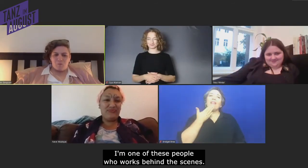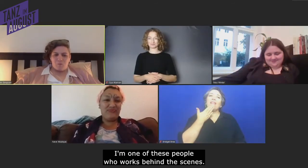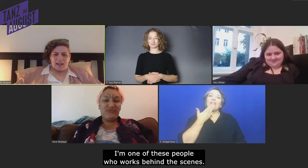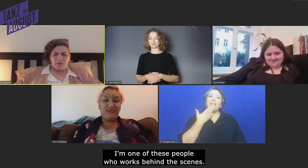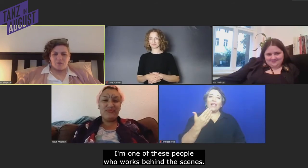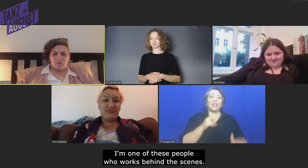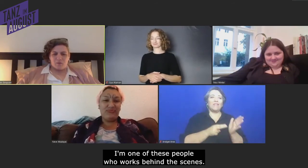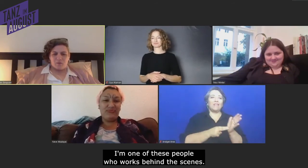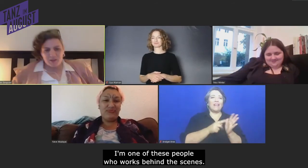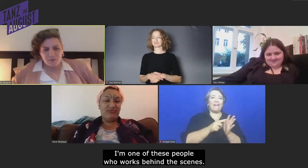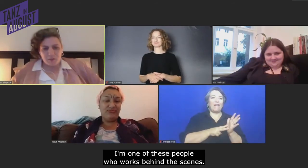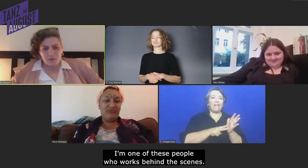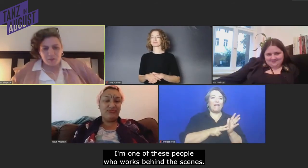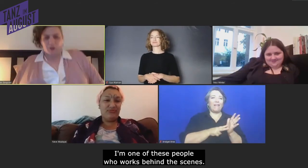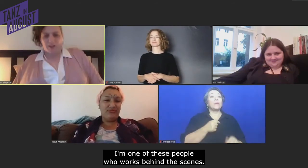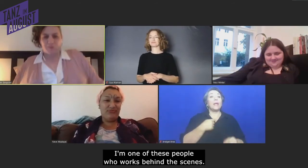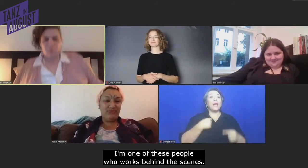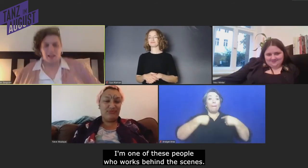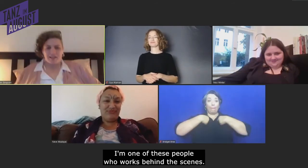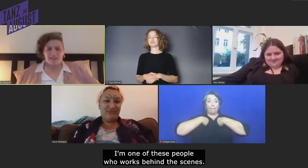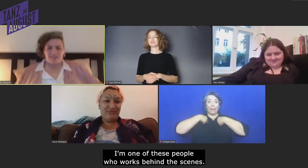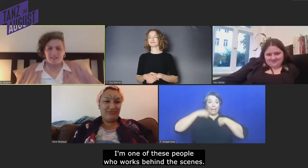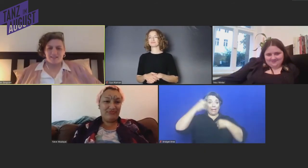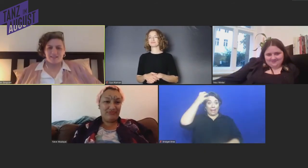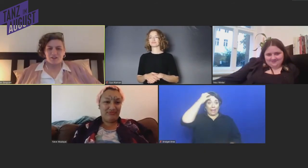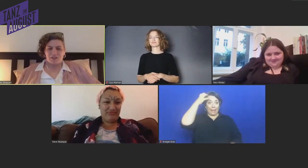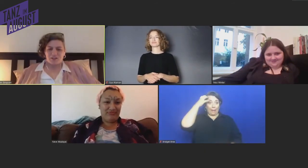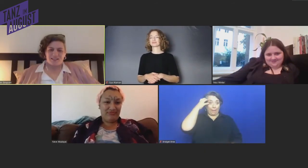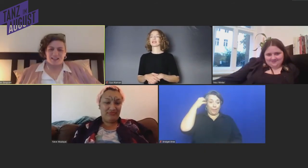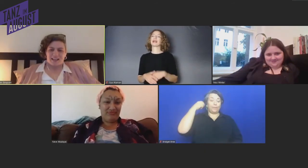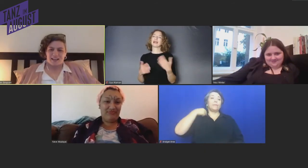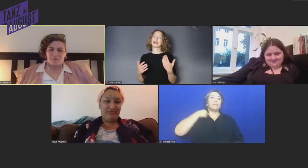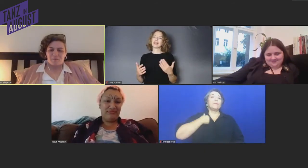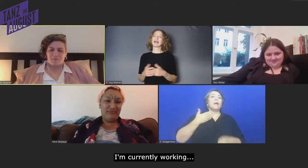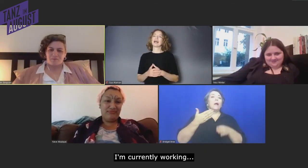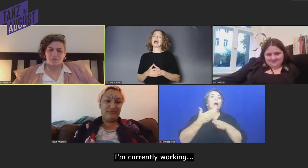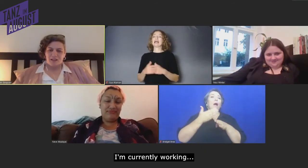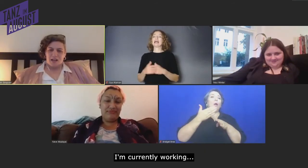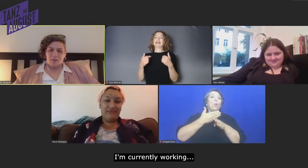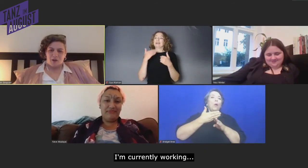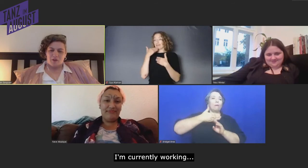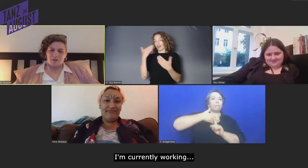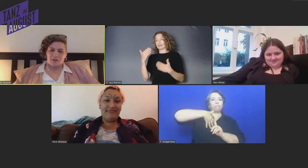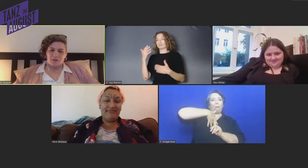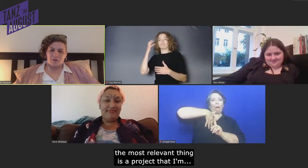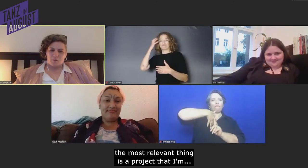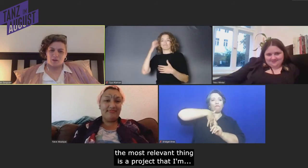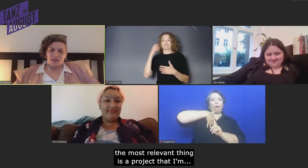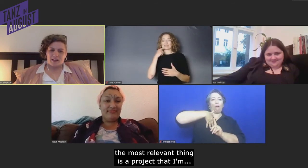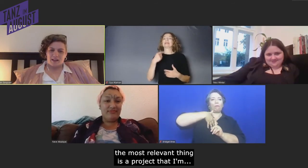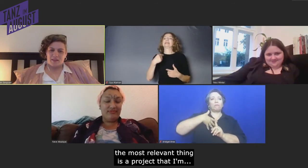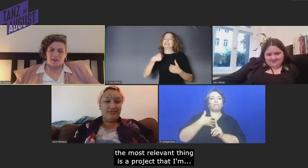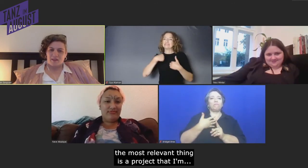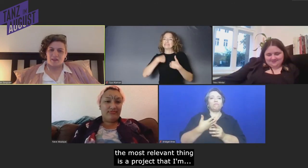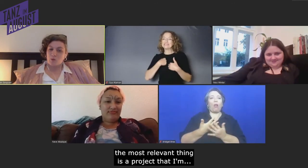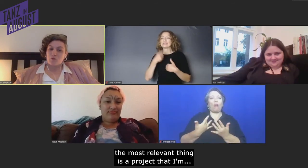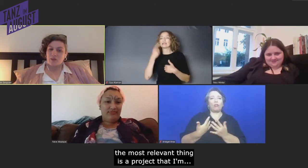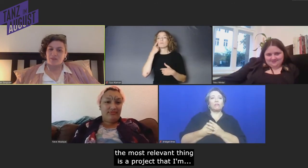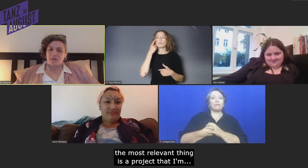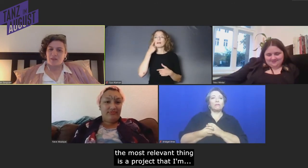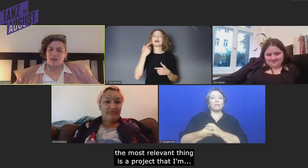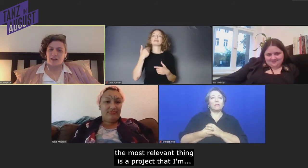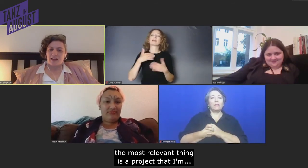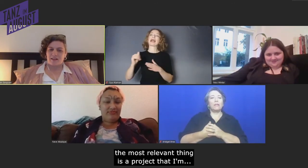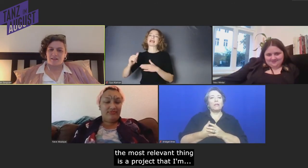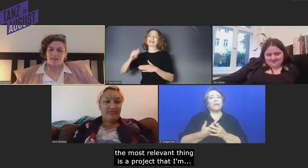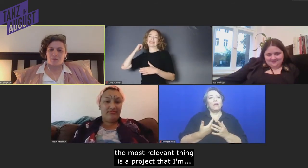I'm kind of one of these people who works behind the scenes a lot. I'm currently working, I think the most relevant